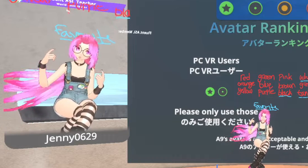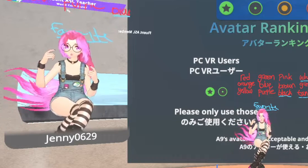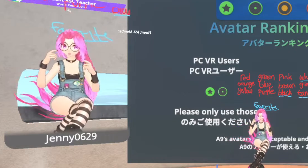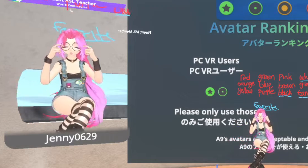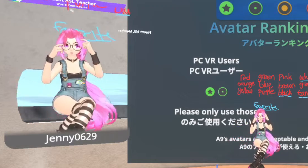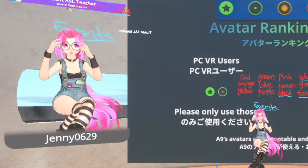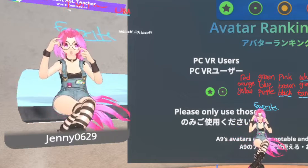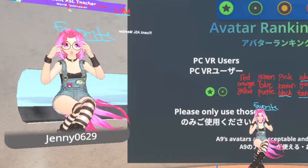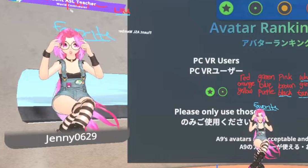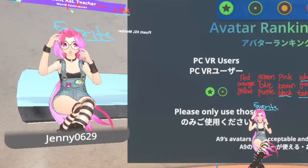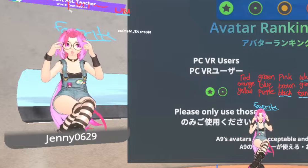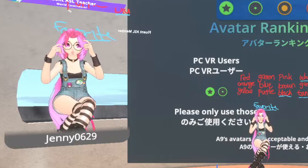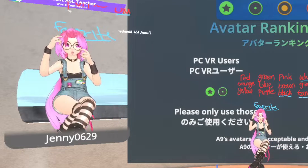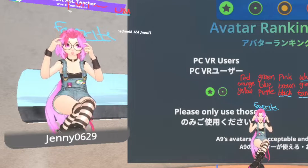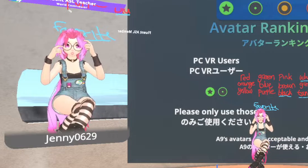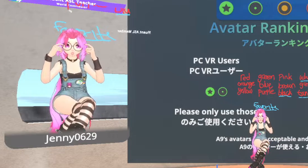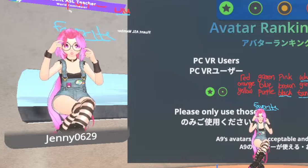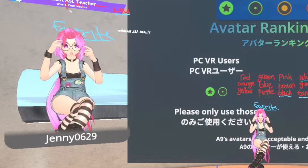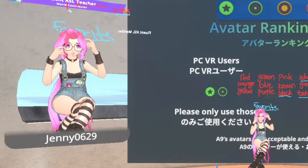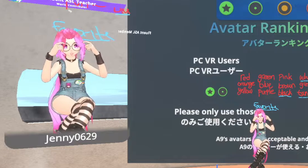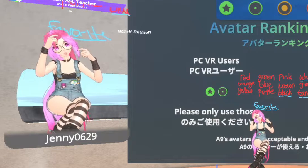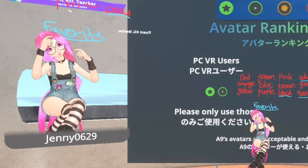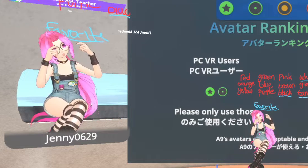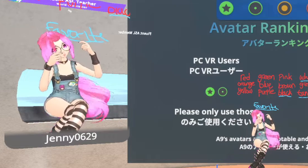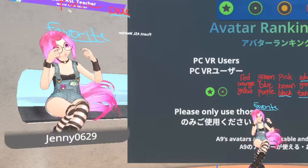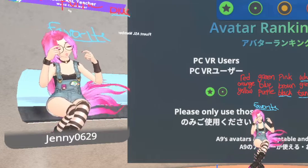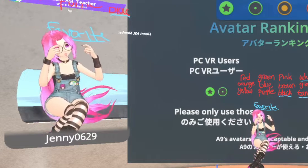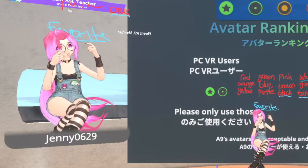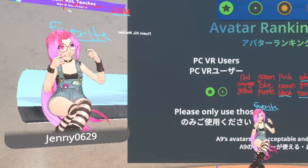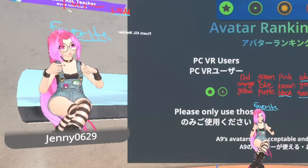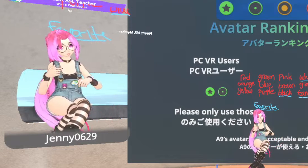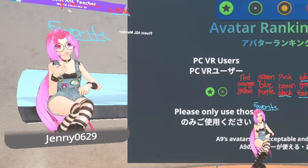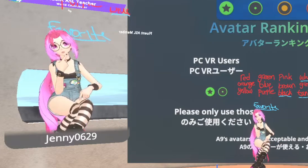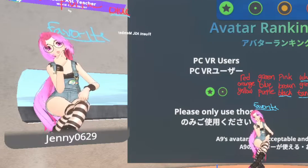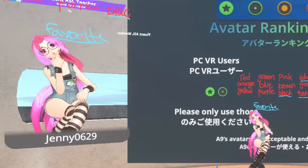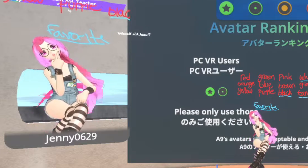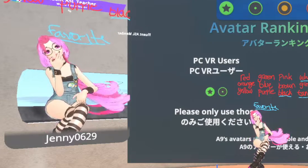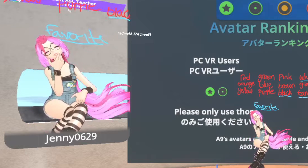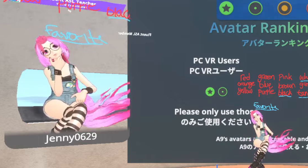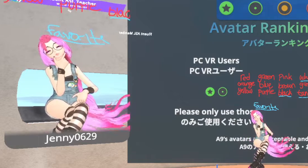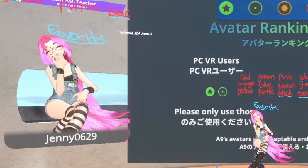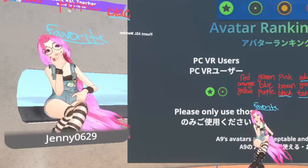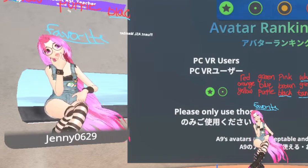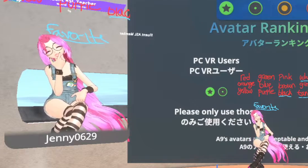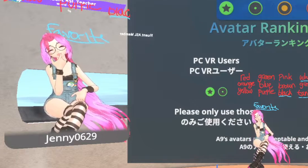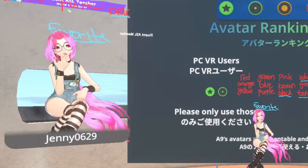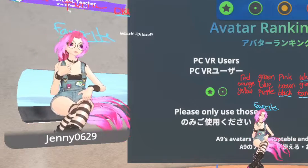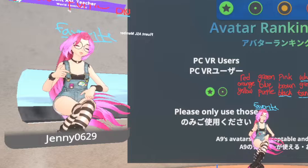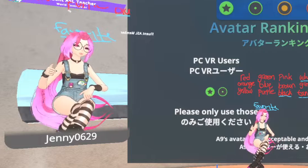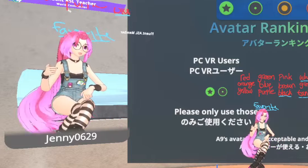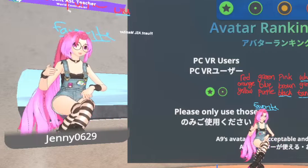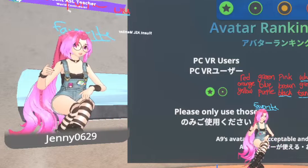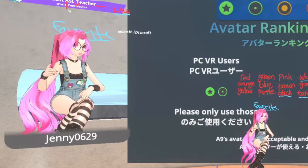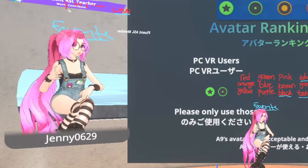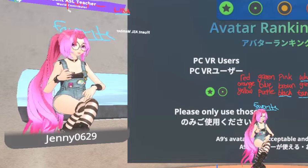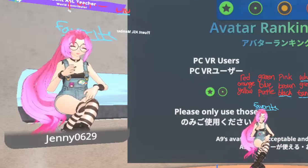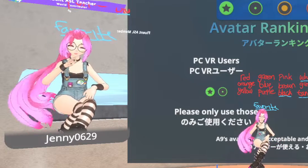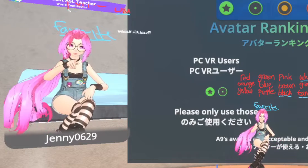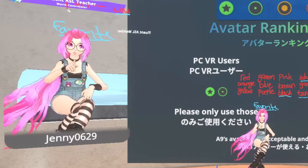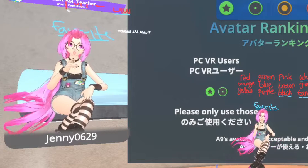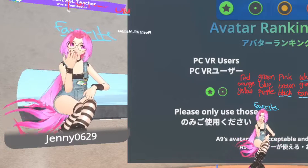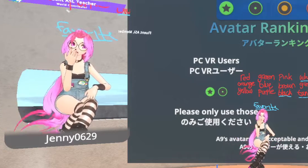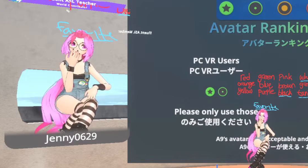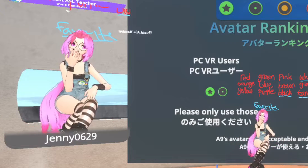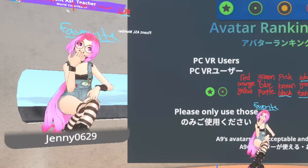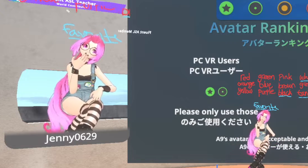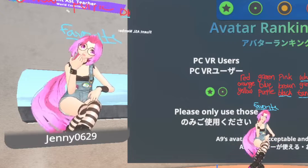question. In real life, you're going to use your facial expressions. Huh? Do a confused question?